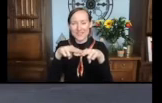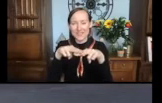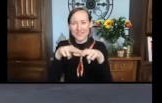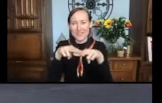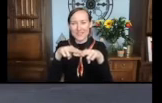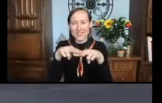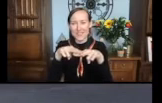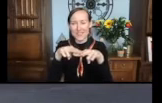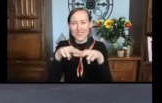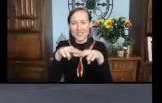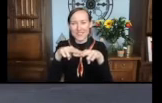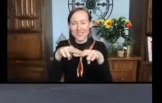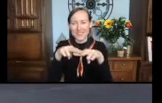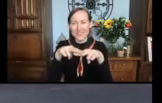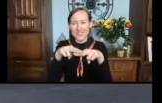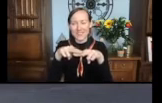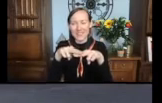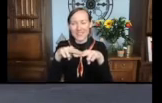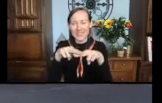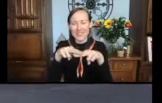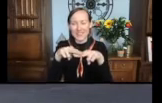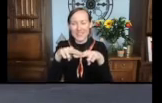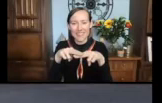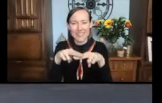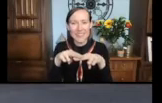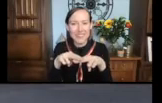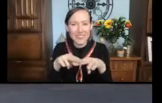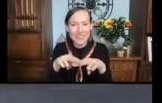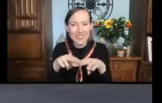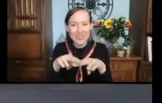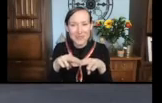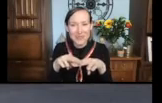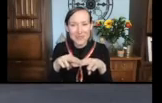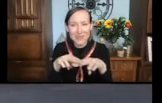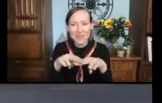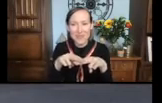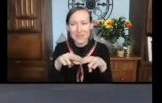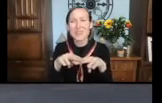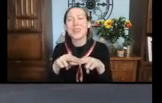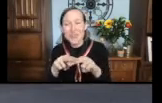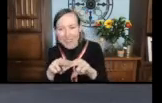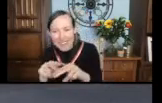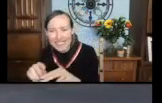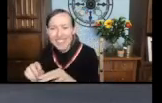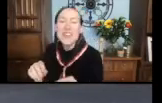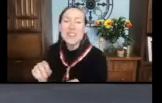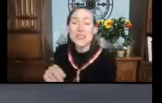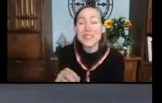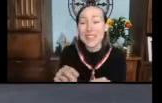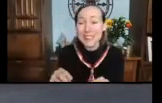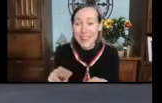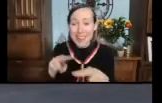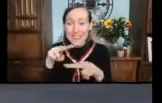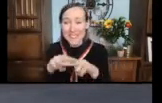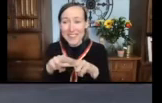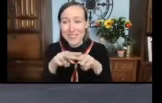Natalie? Oh, yeah, we've just got 2 come through, and they're both guessing at the letter F. Correct. So the